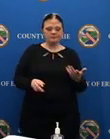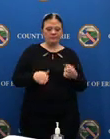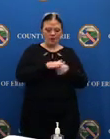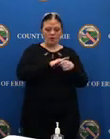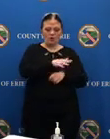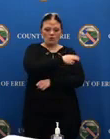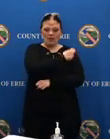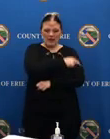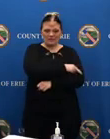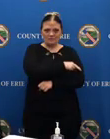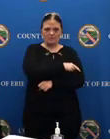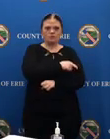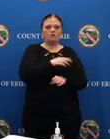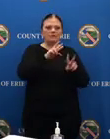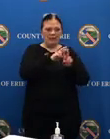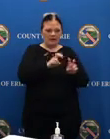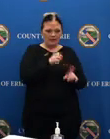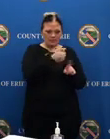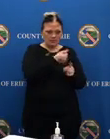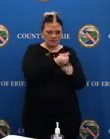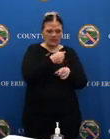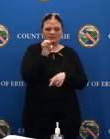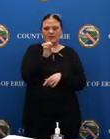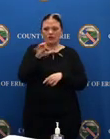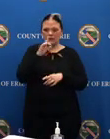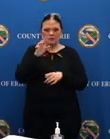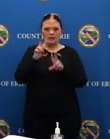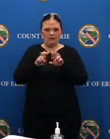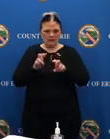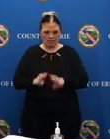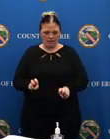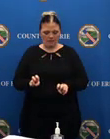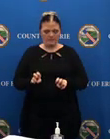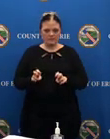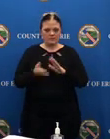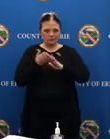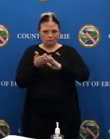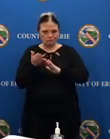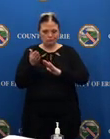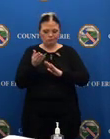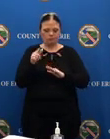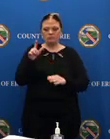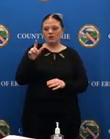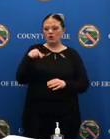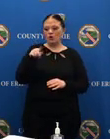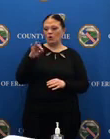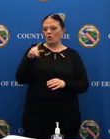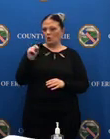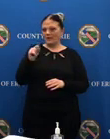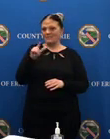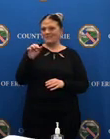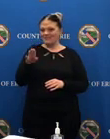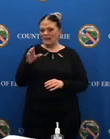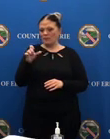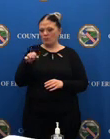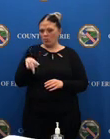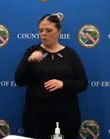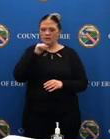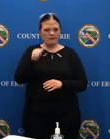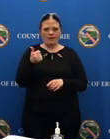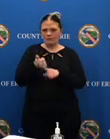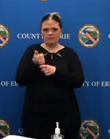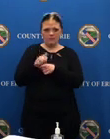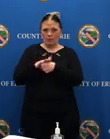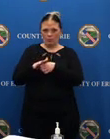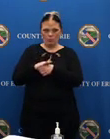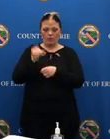local hospitals are doing analyzation, Erie County is doing analyzation, but Quest and LabCorp do not do analyzation locally. So if you